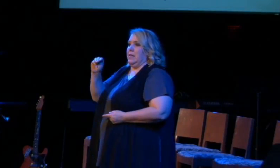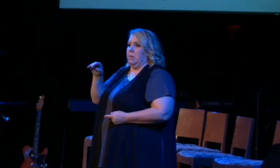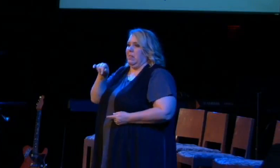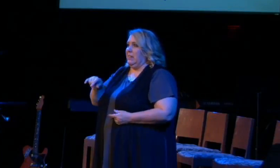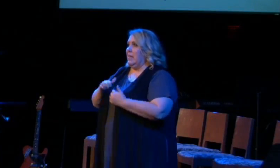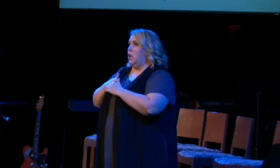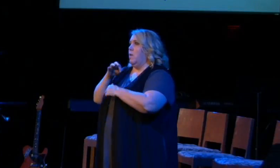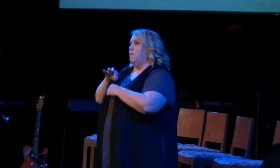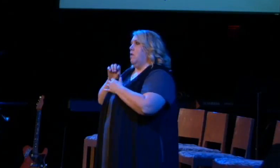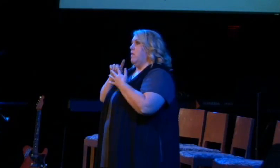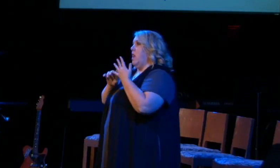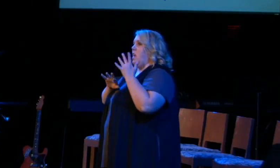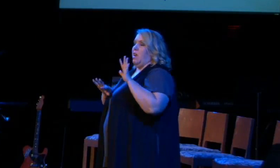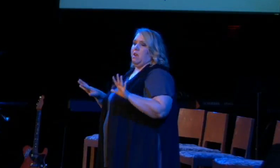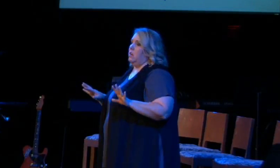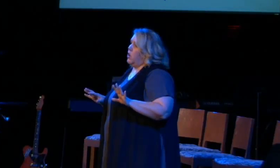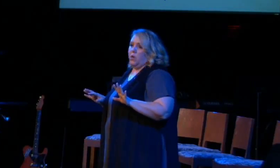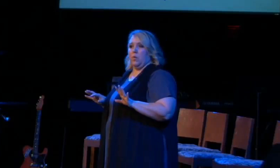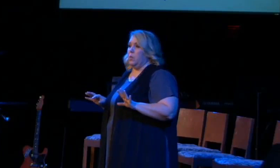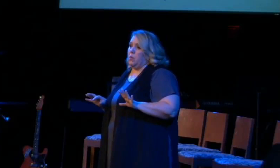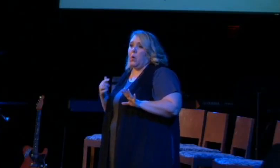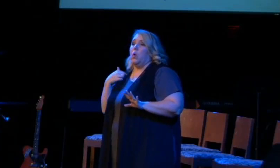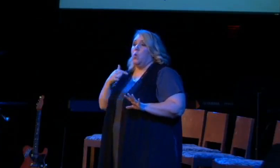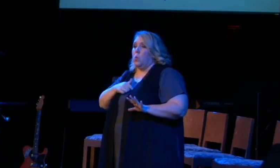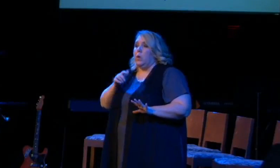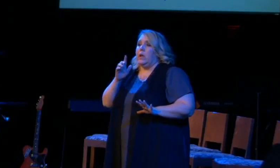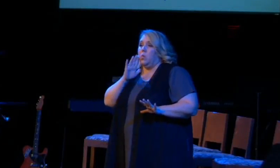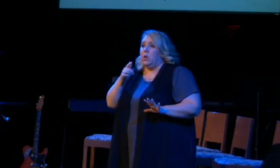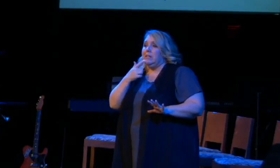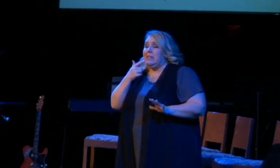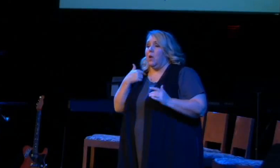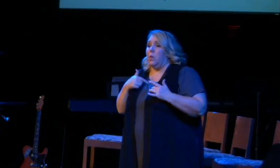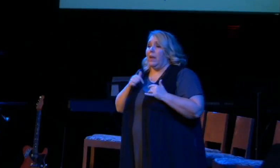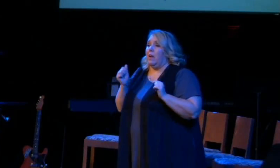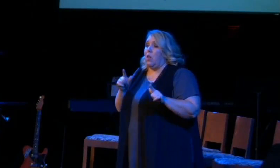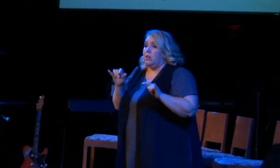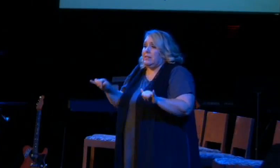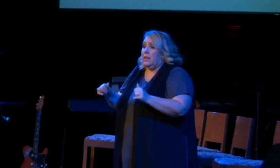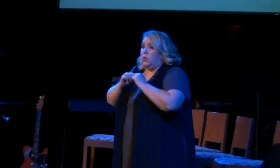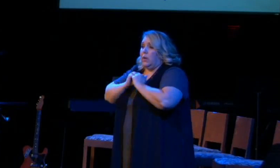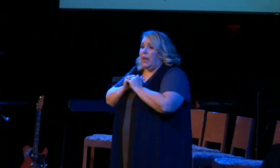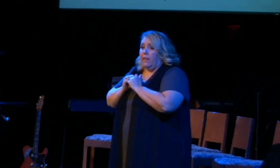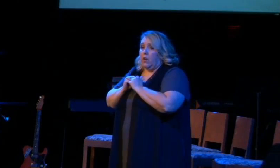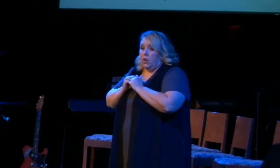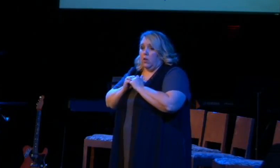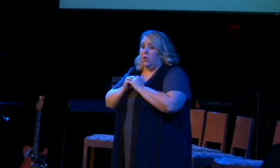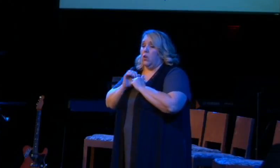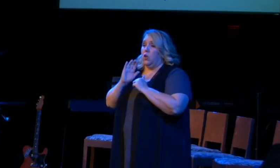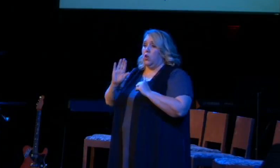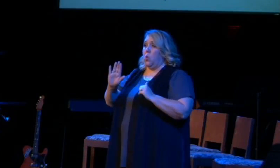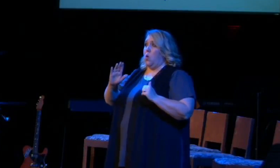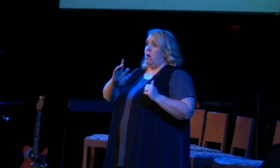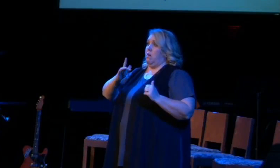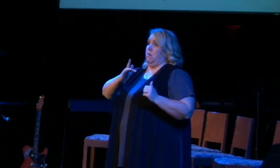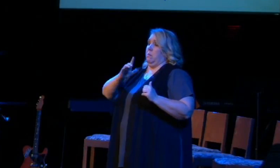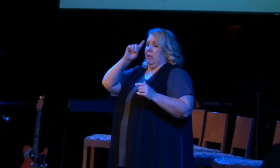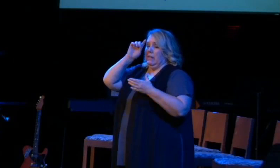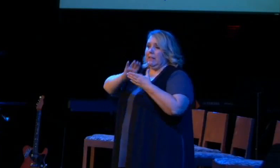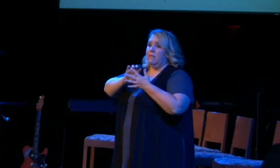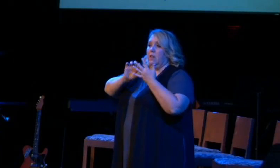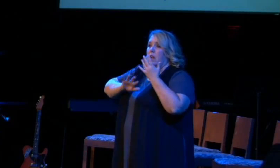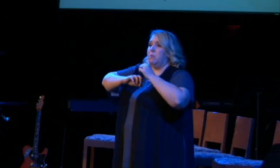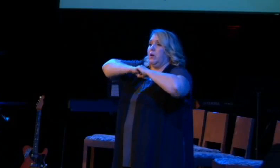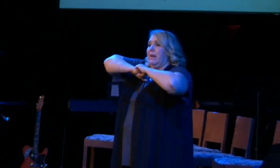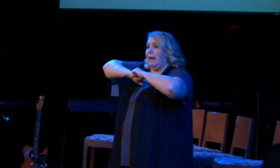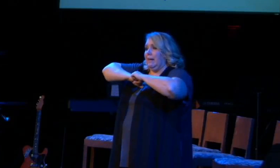how you go create a new thing. We will be saying, we can all stay together. Your conscience is protected. There is no coercion